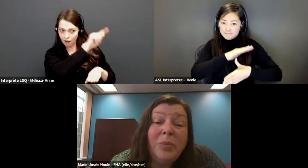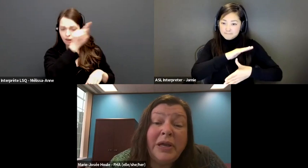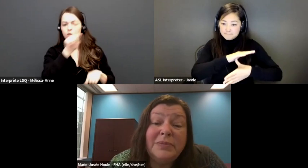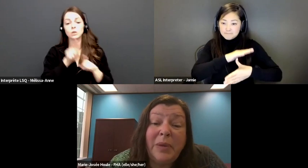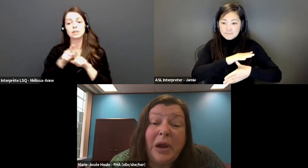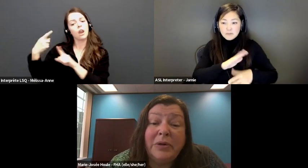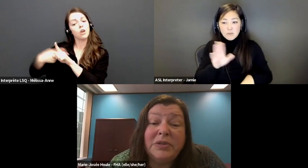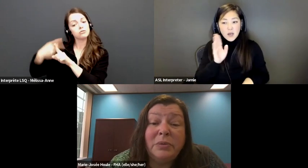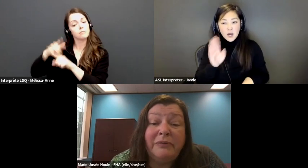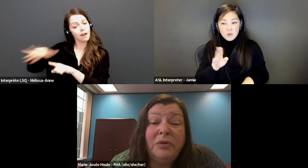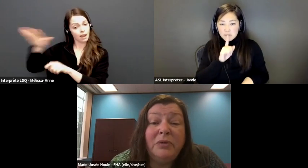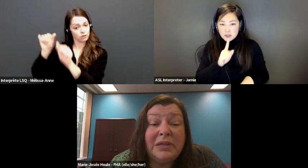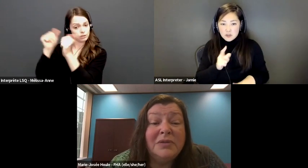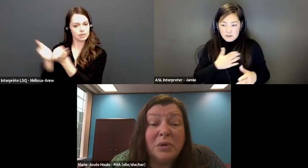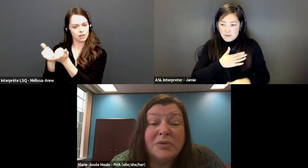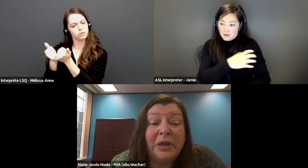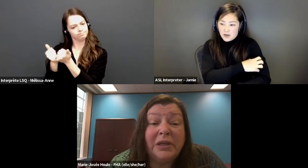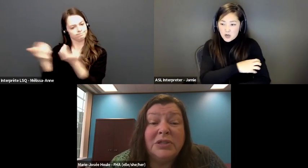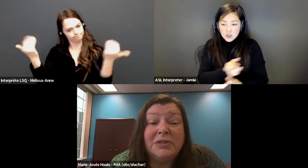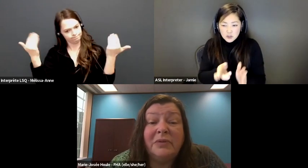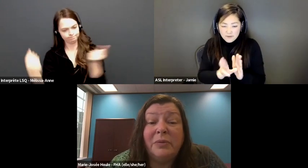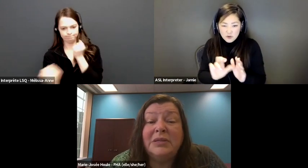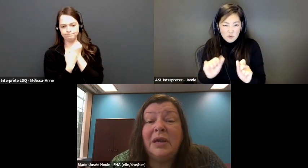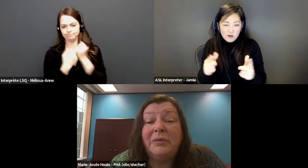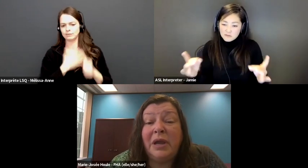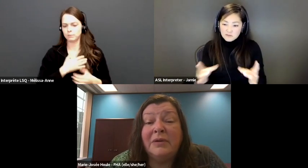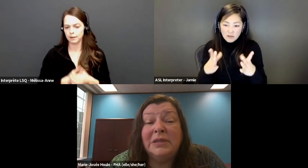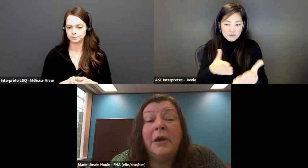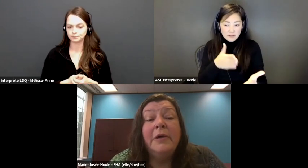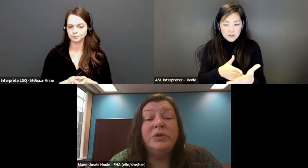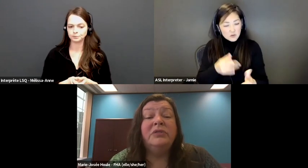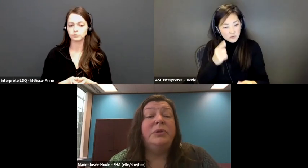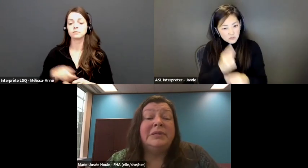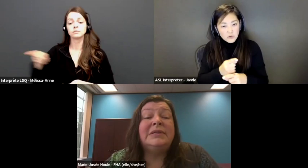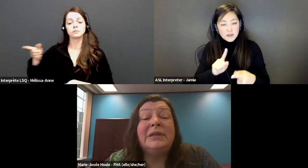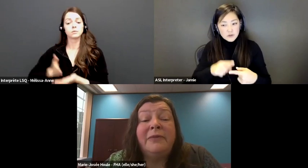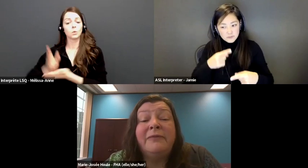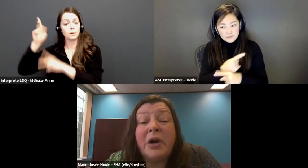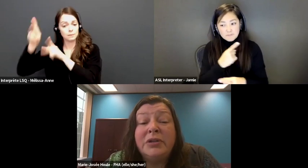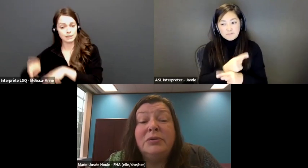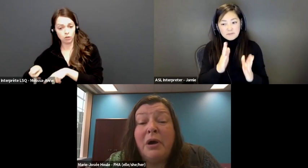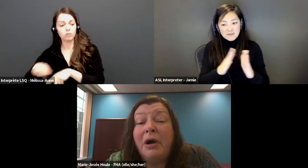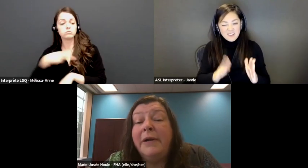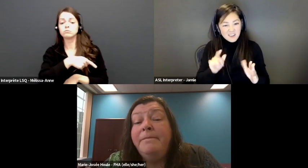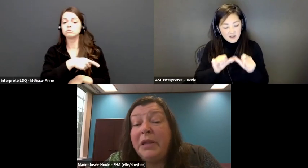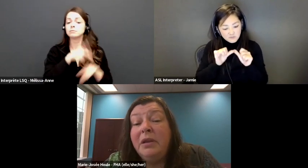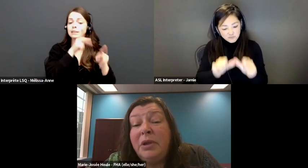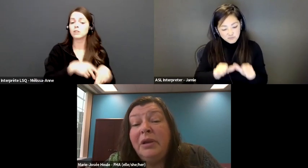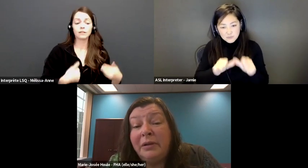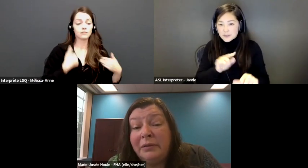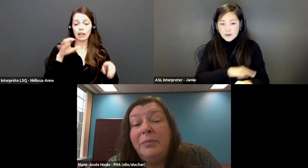to mobilize my powers to review these gross violations of the right to adequate housing, which have persisted for far too long